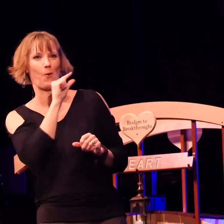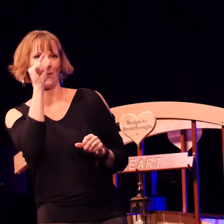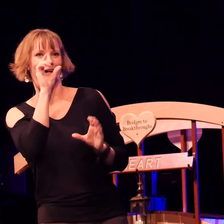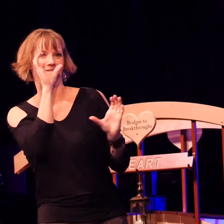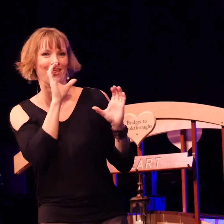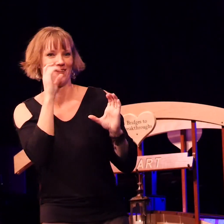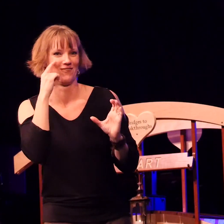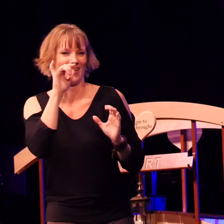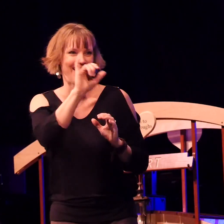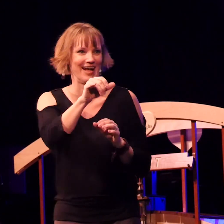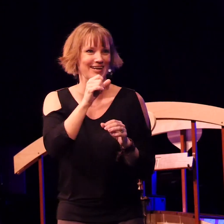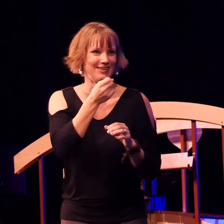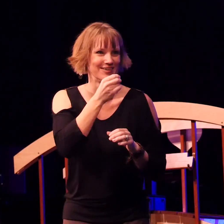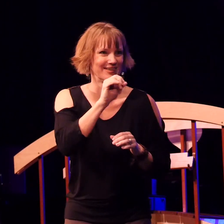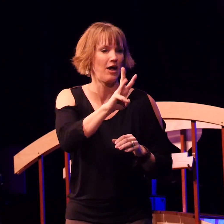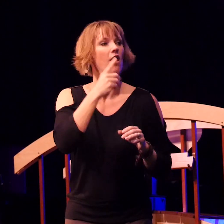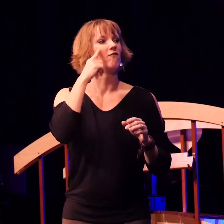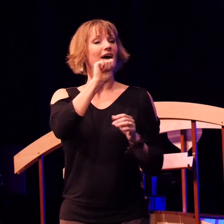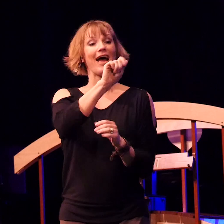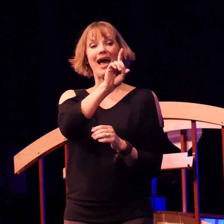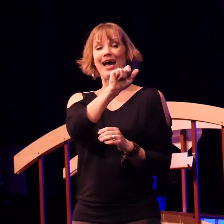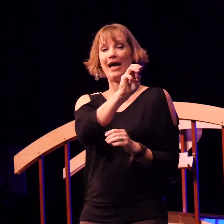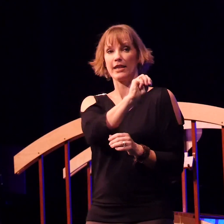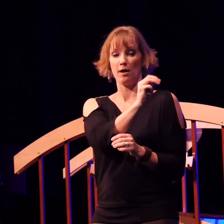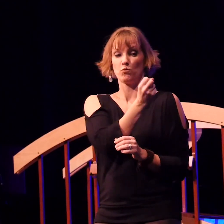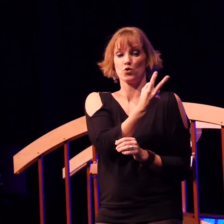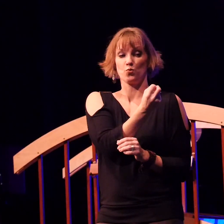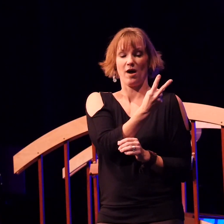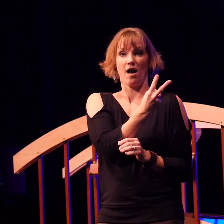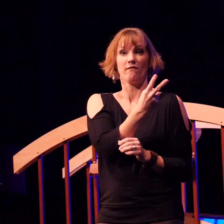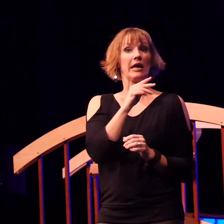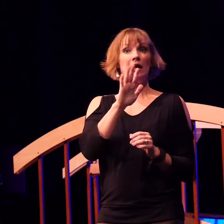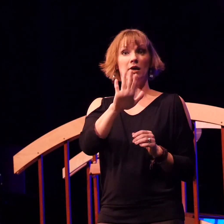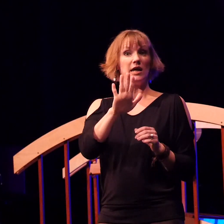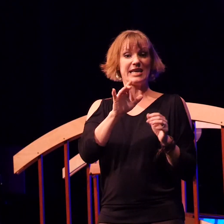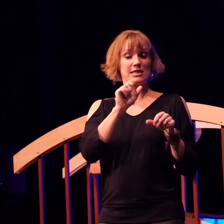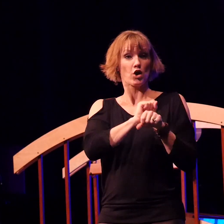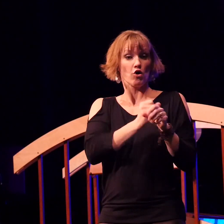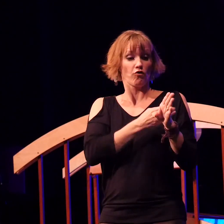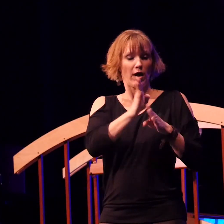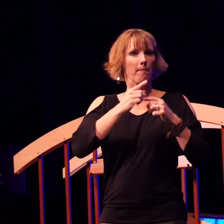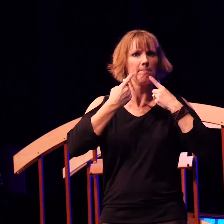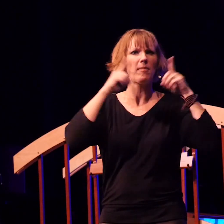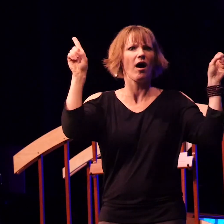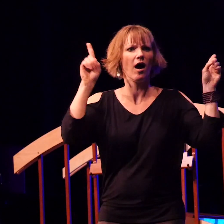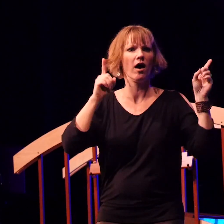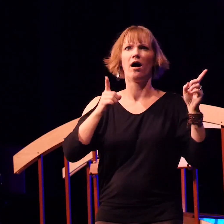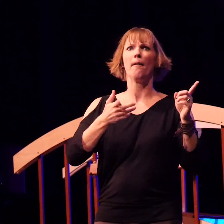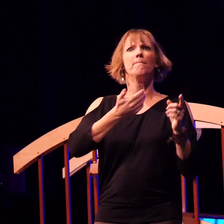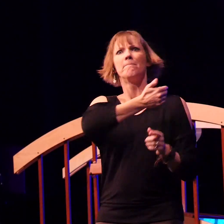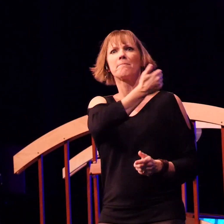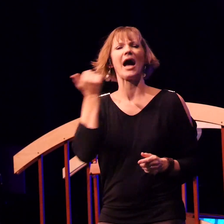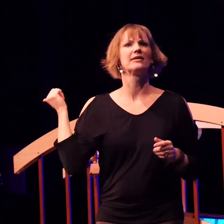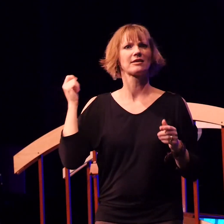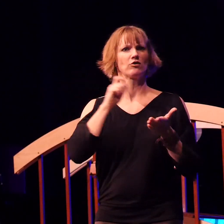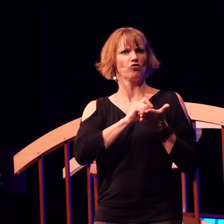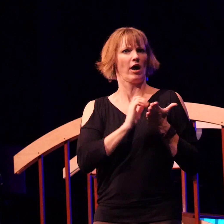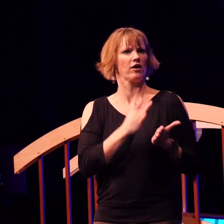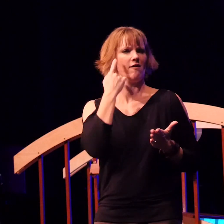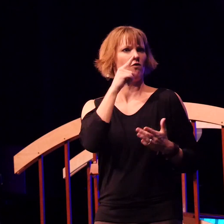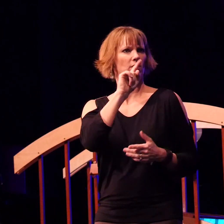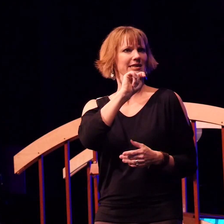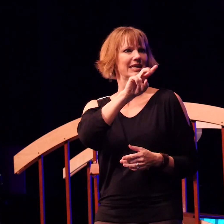an episode for Adam 12, and his career shot off. He became the most prolific writer of television